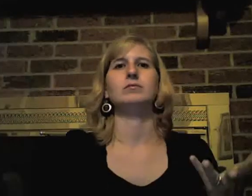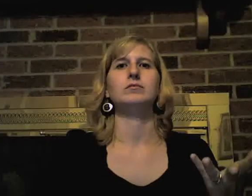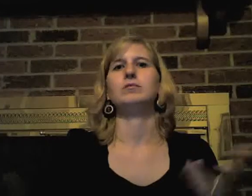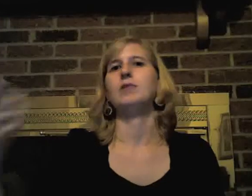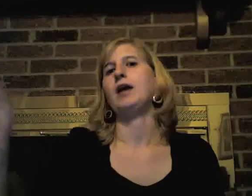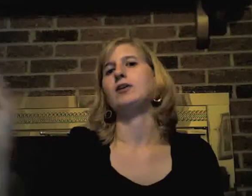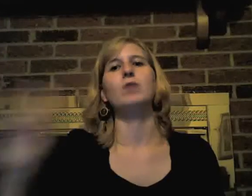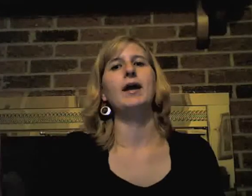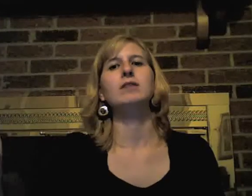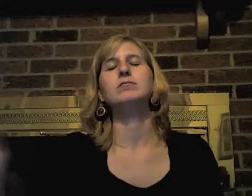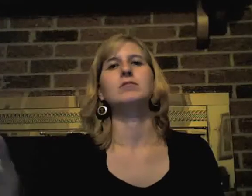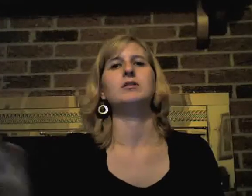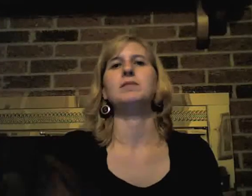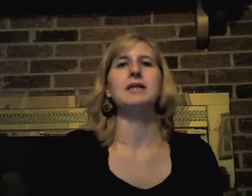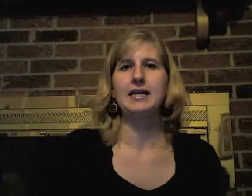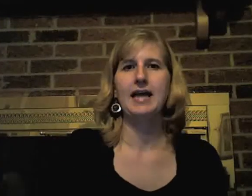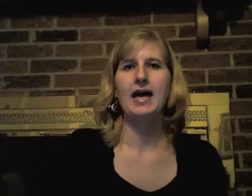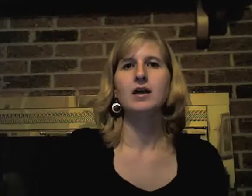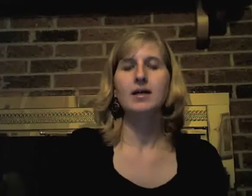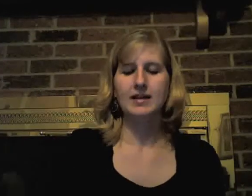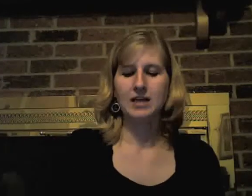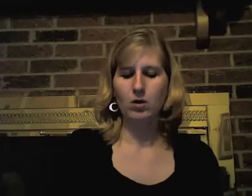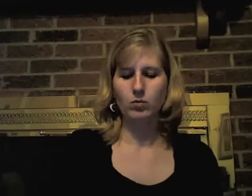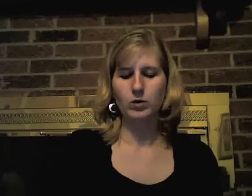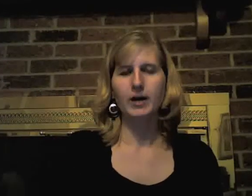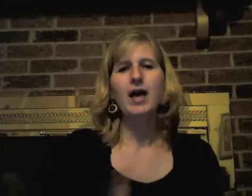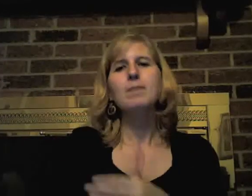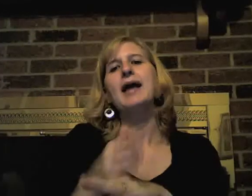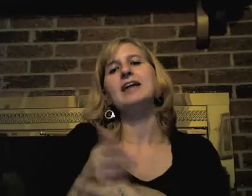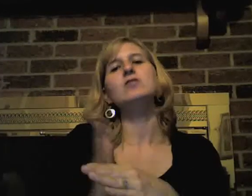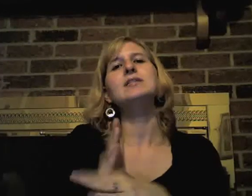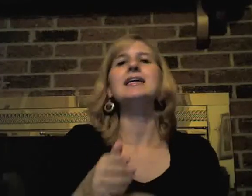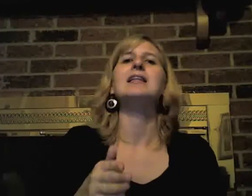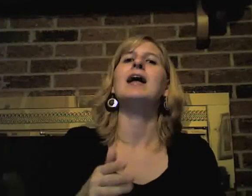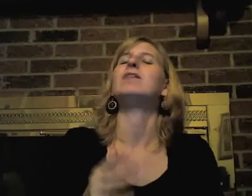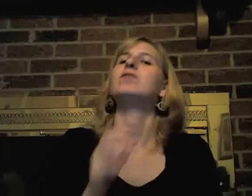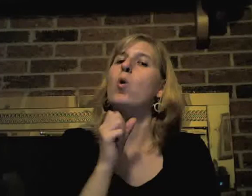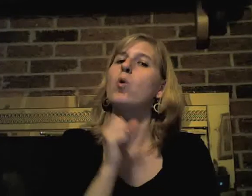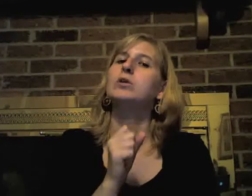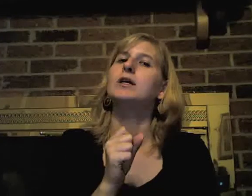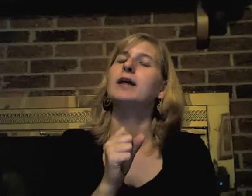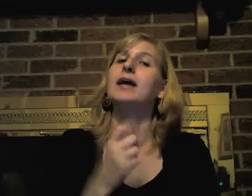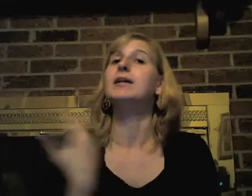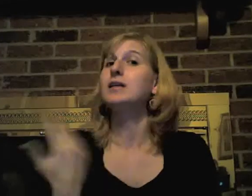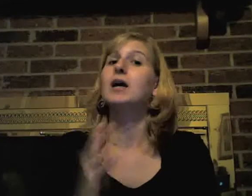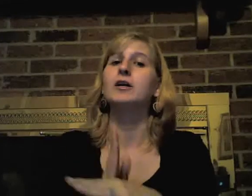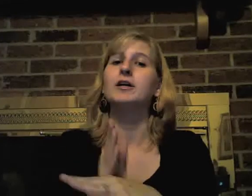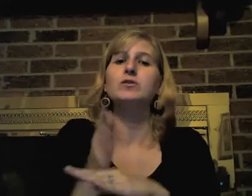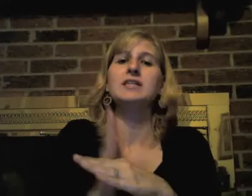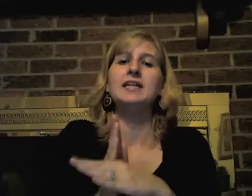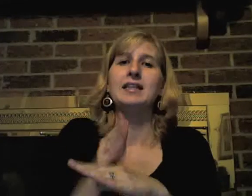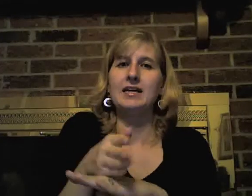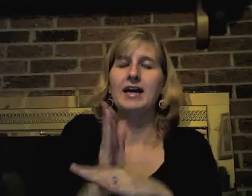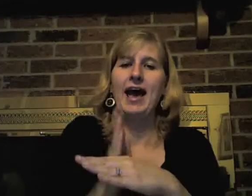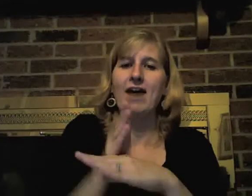your right, or something like that. That's how it would work. But I do see a lot of older and younger using the after like